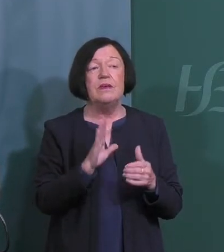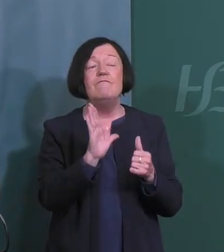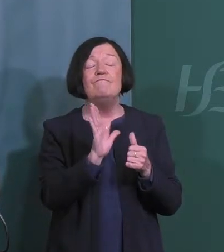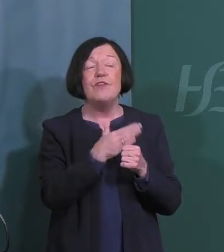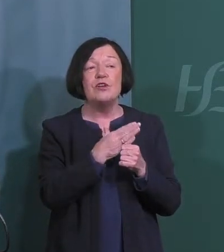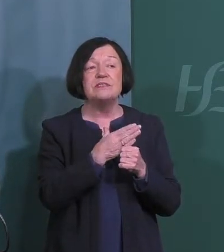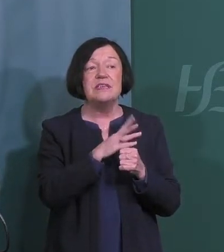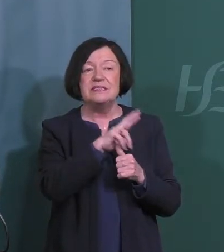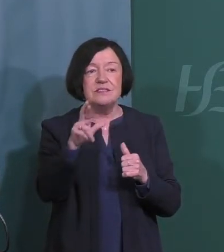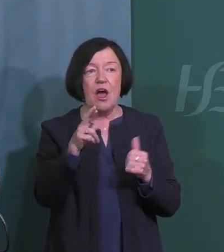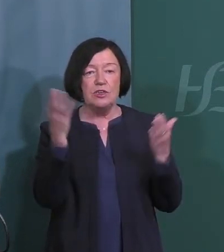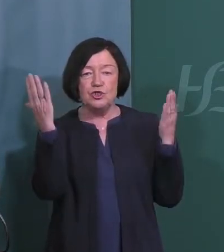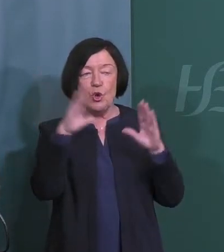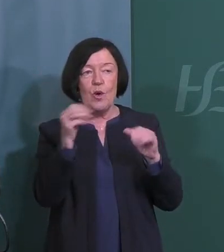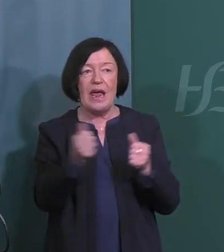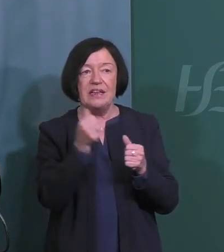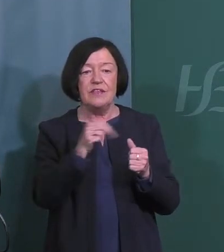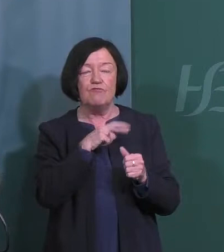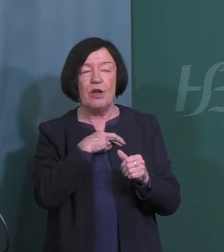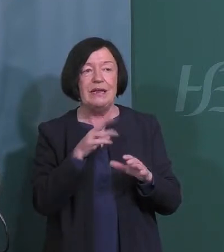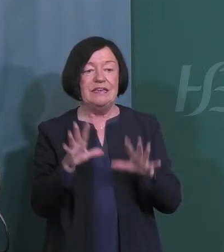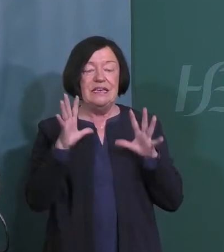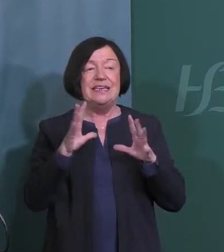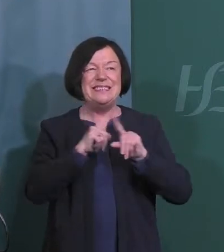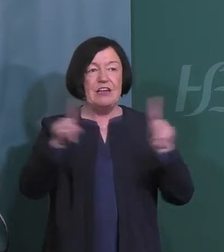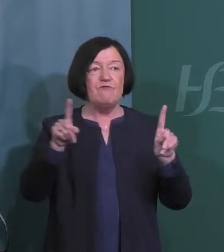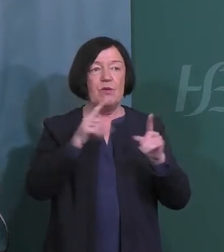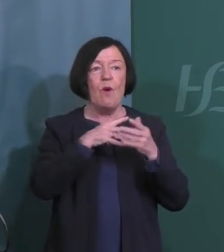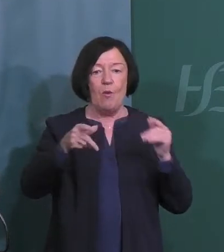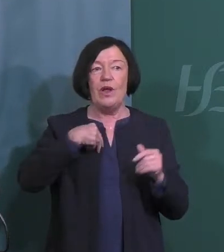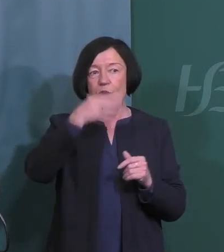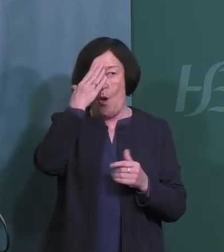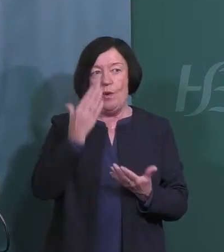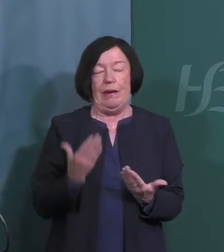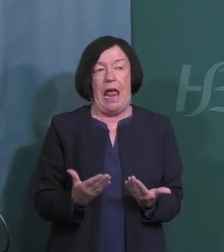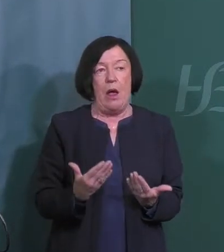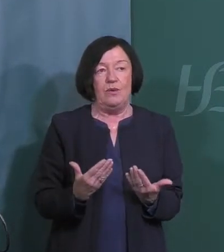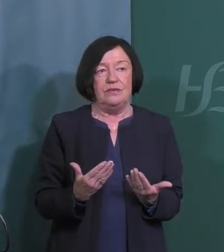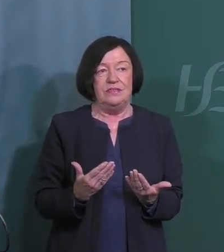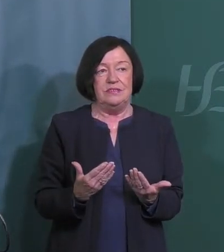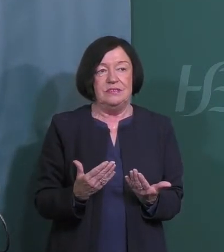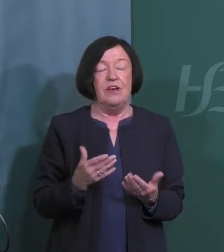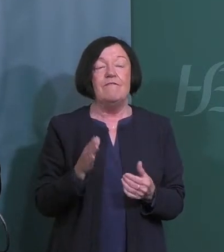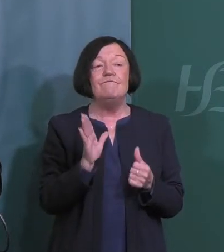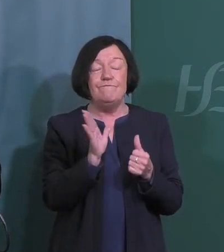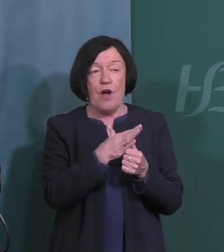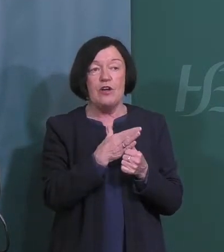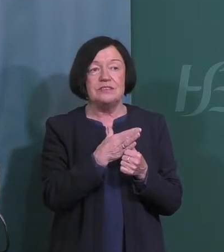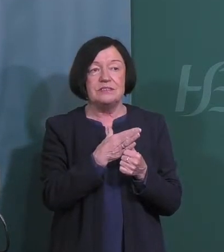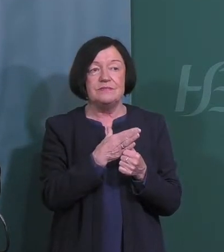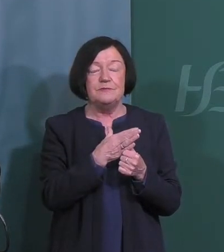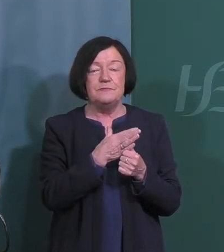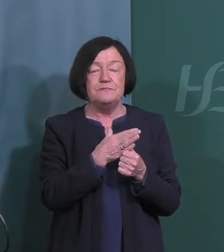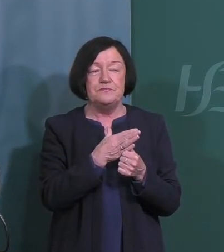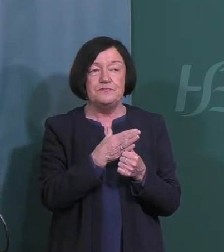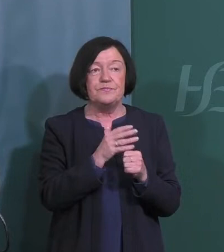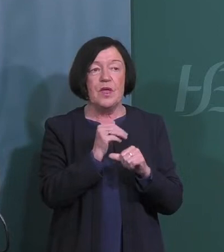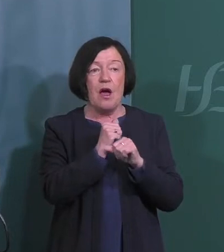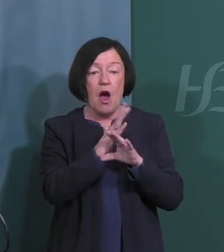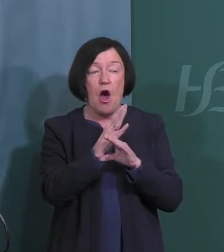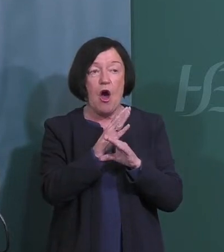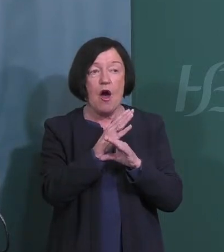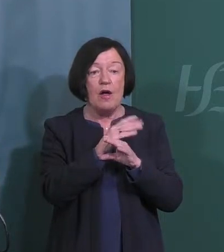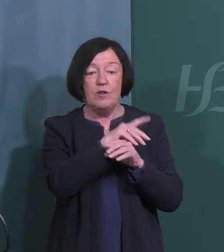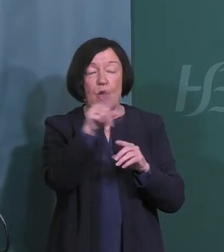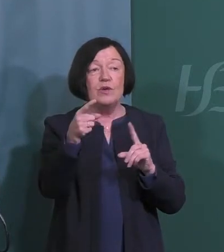Firstly, it's not demonstrating anything alarmingly different than what we already know. And that is firstly, that all cases